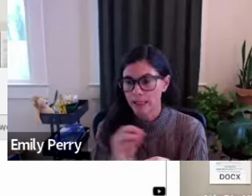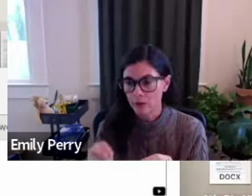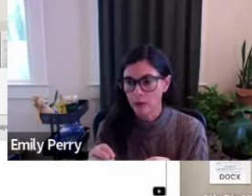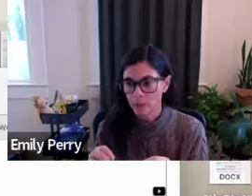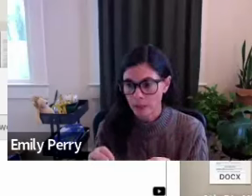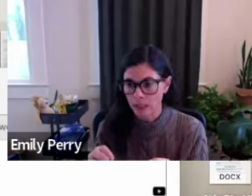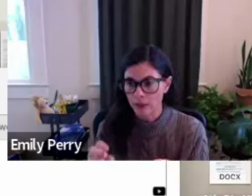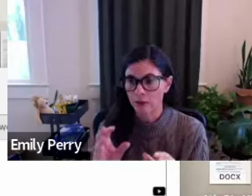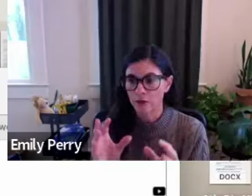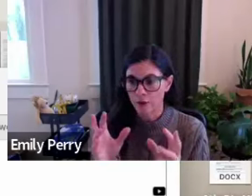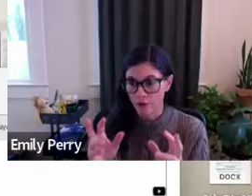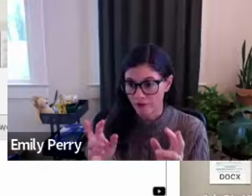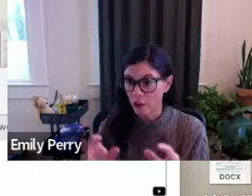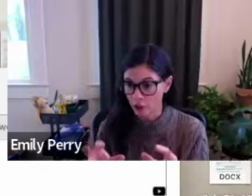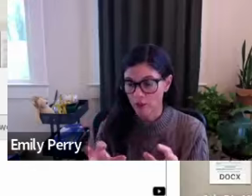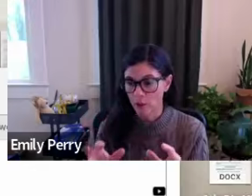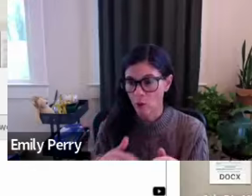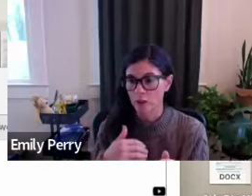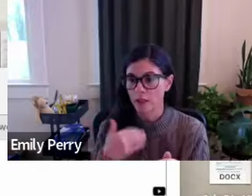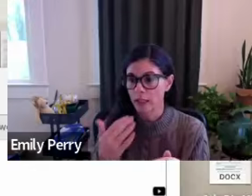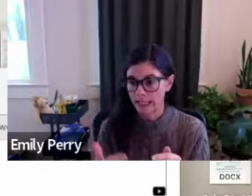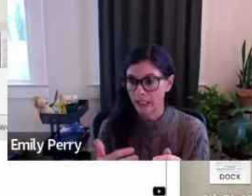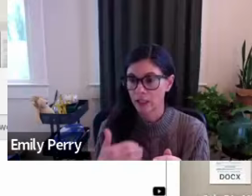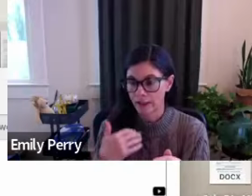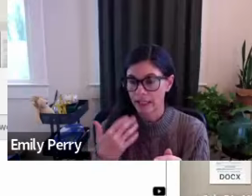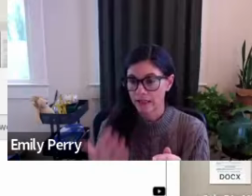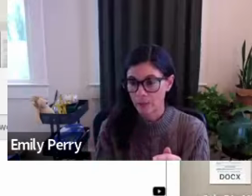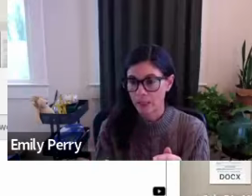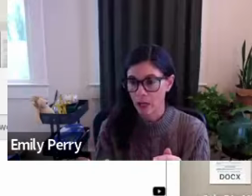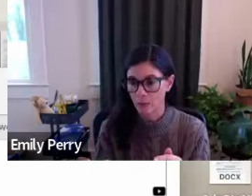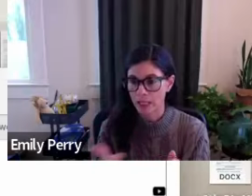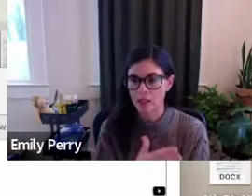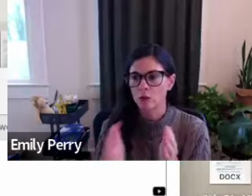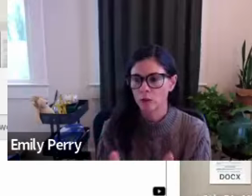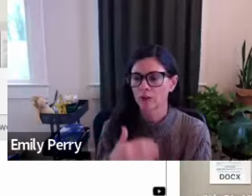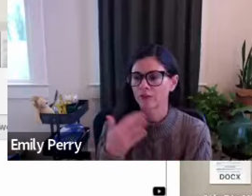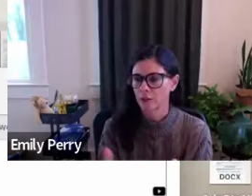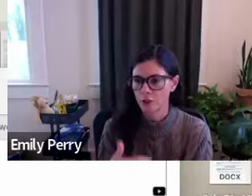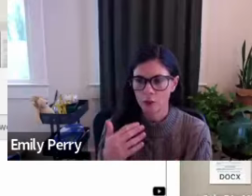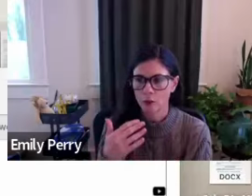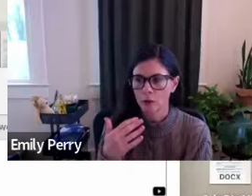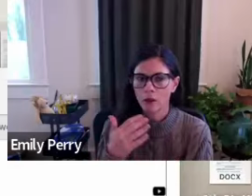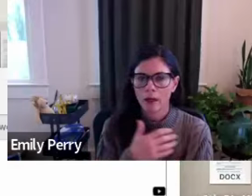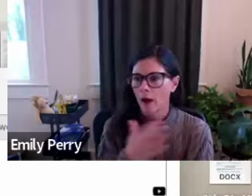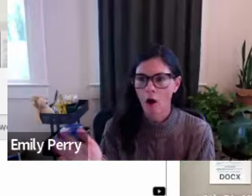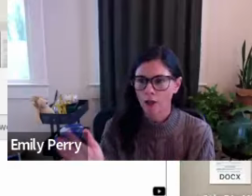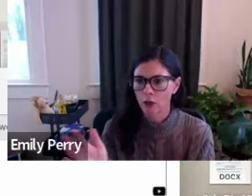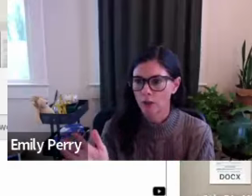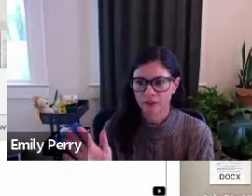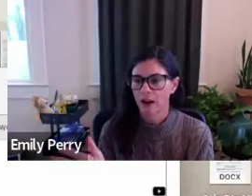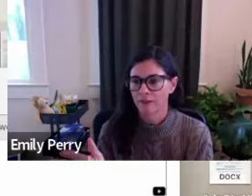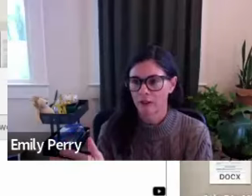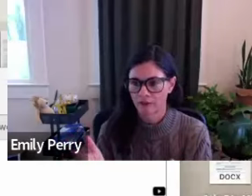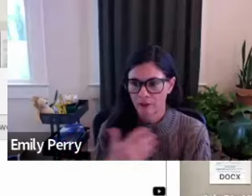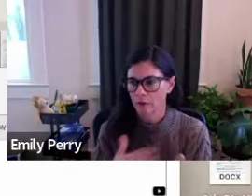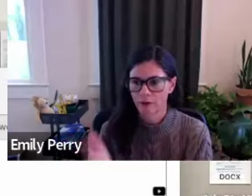basically, because it's going to be the version of the course that accepts the updates, and you can refer to